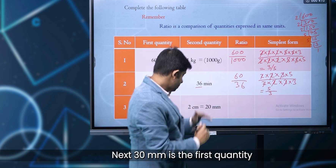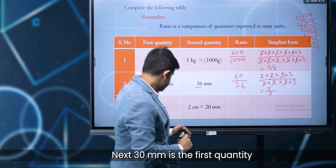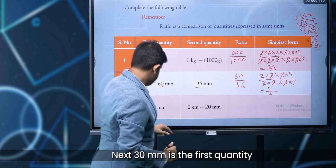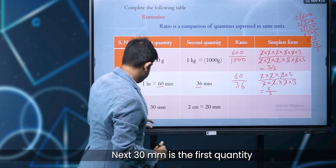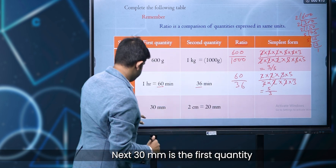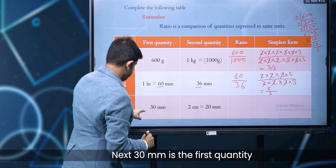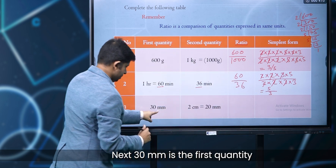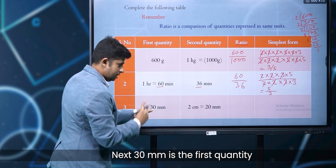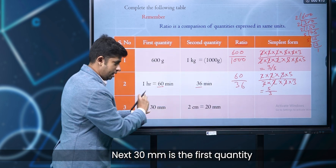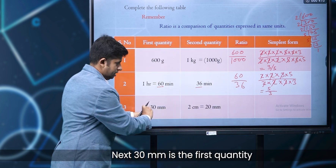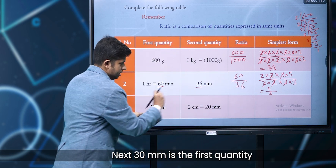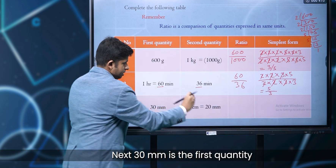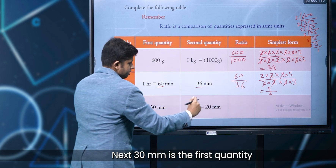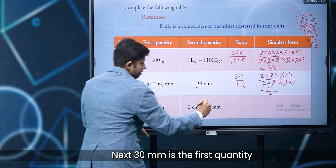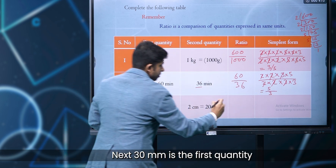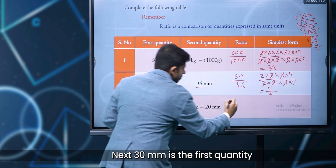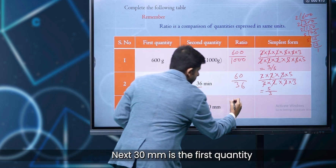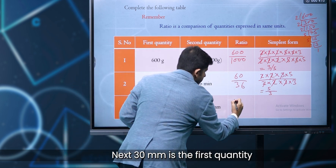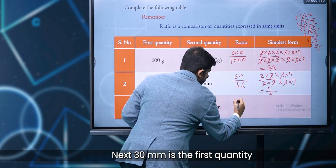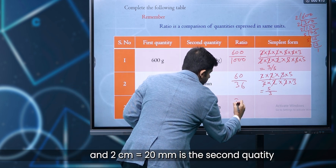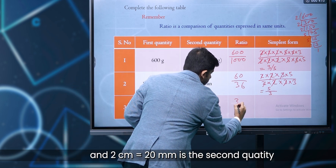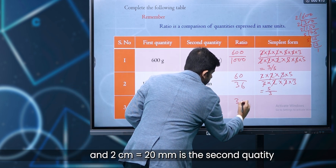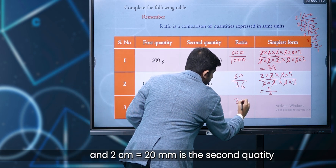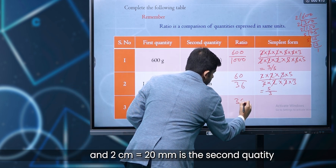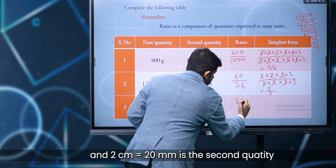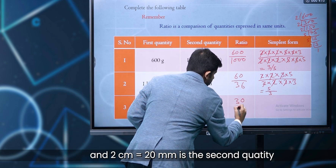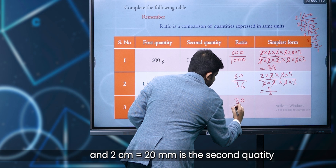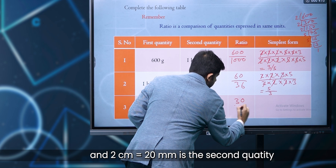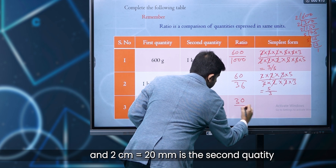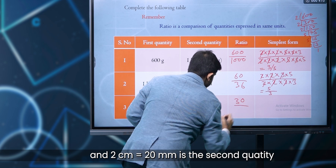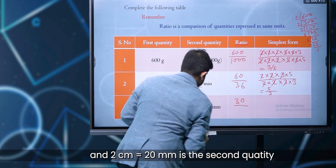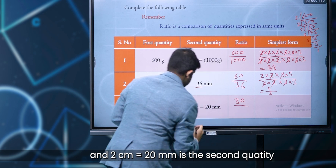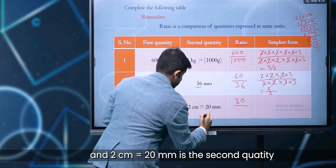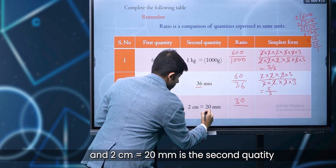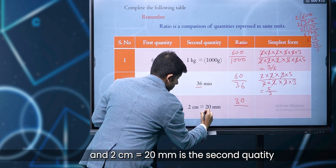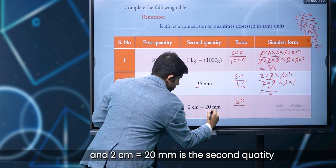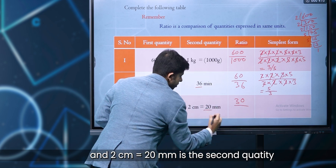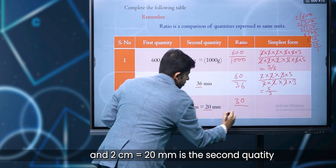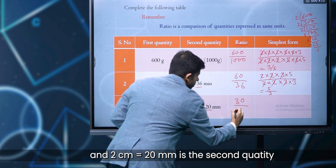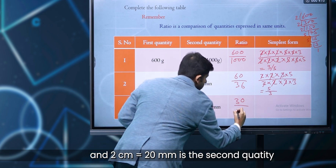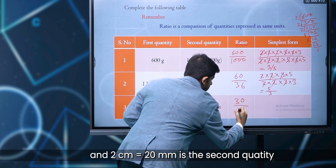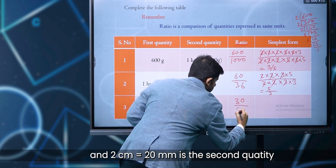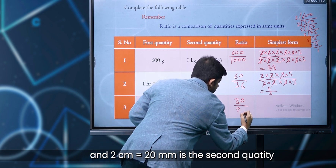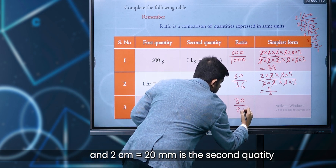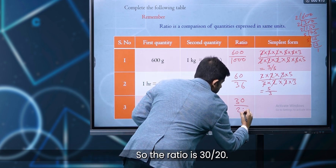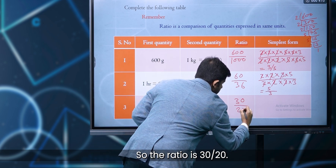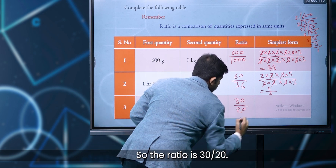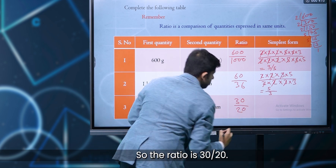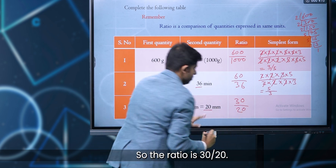Next, 30 millimeter is the first quantity and 2 centimeter, which is equal to 20 millimeter, is the second quantity. So the ratio